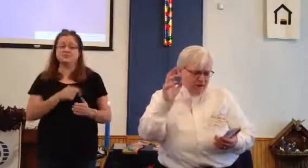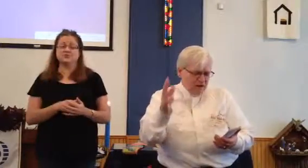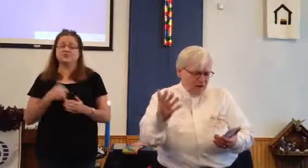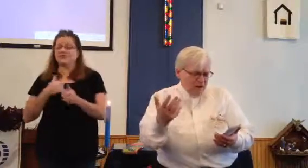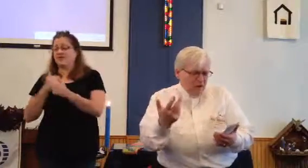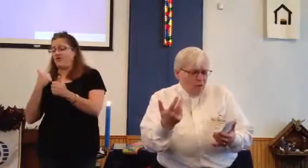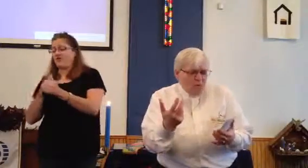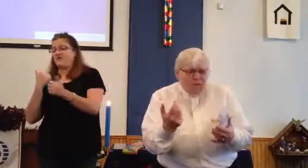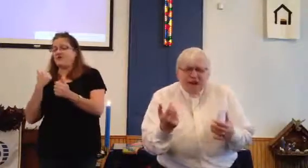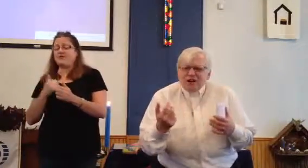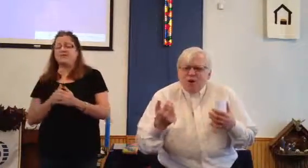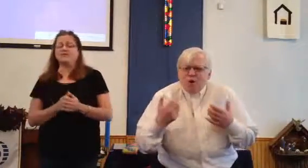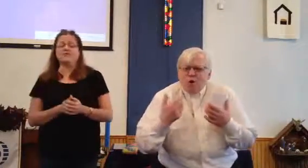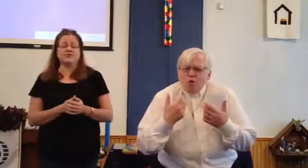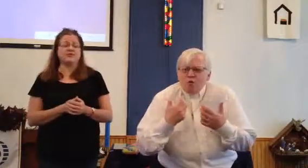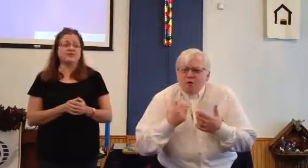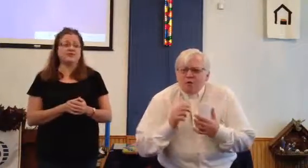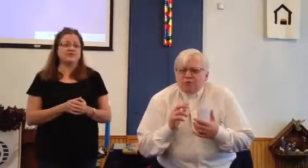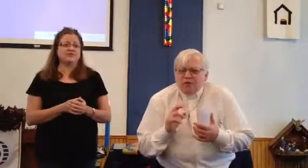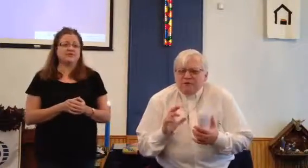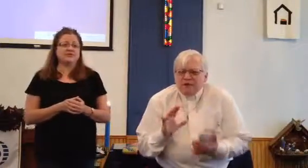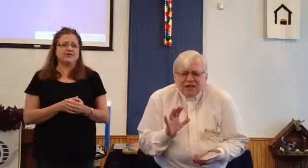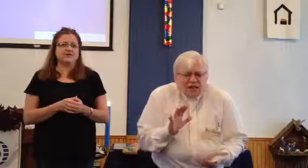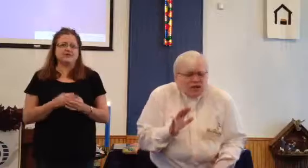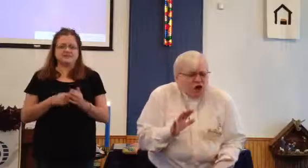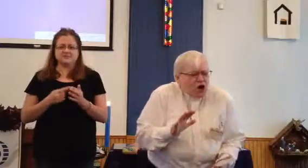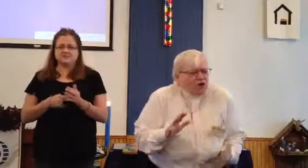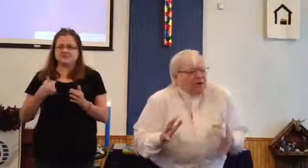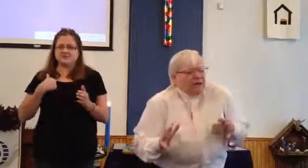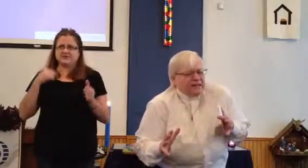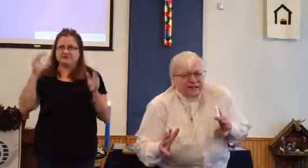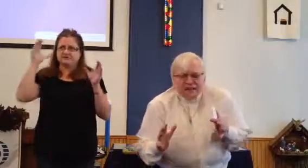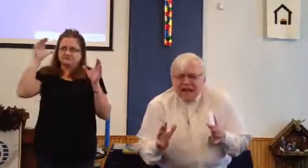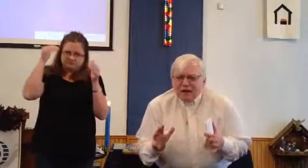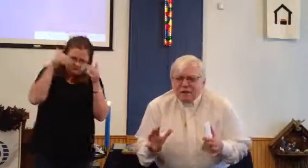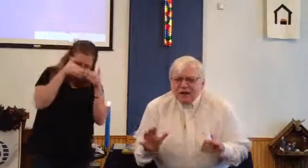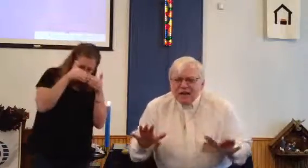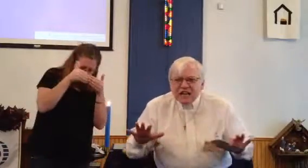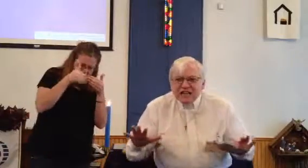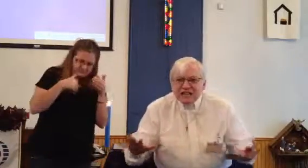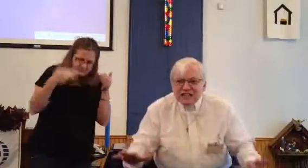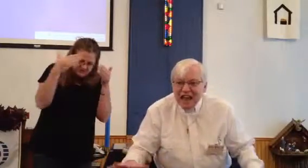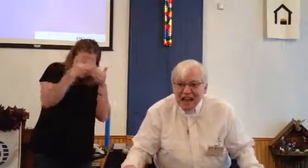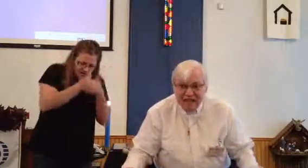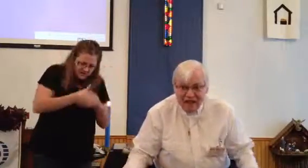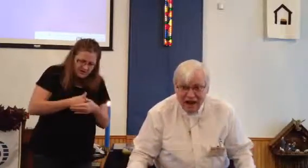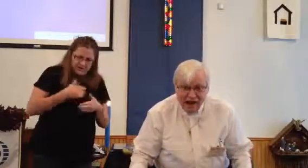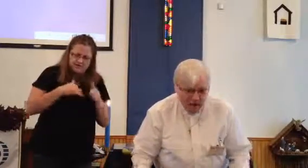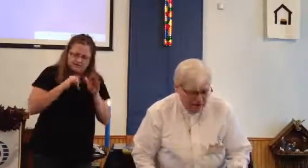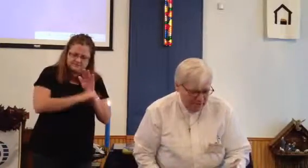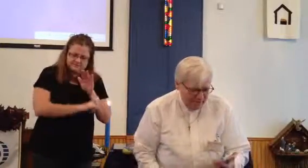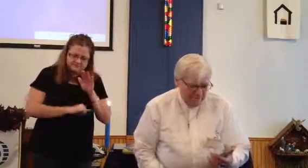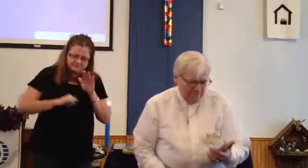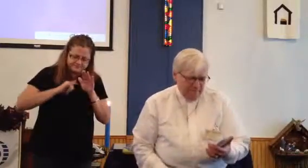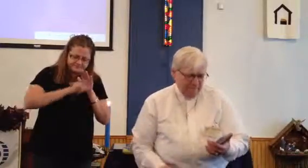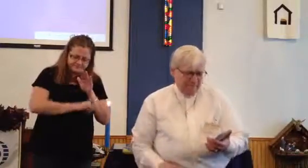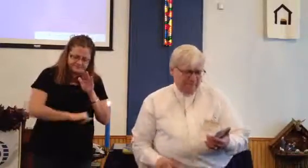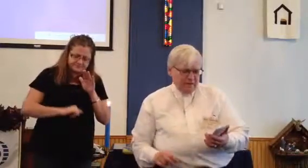We find our own private dark places and we stay there.